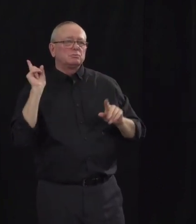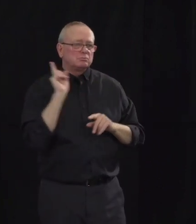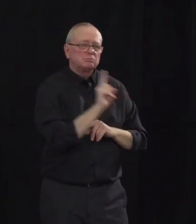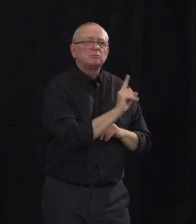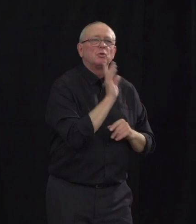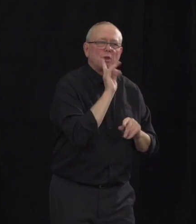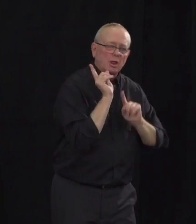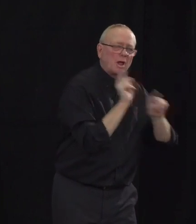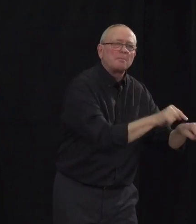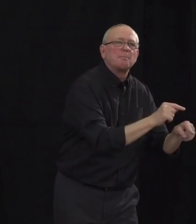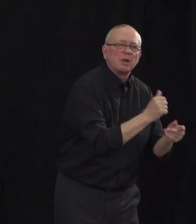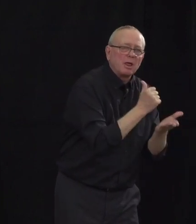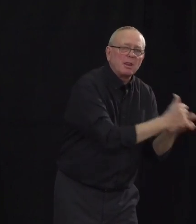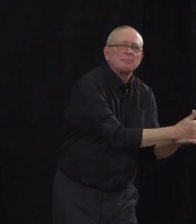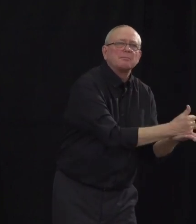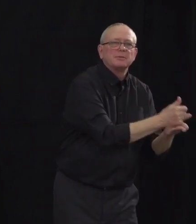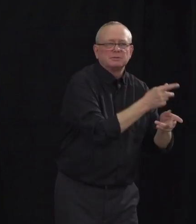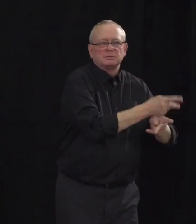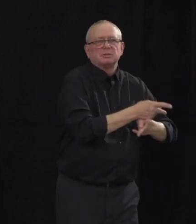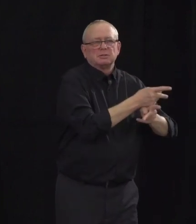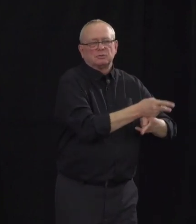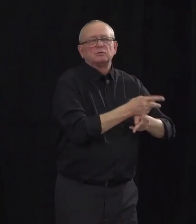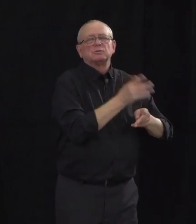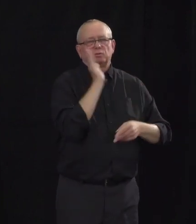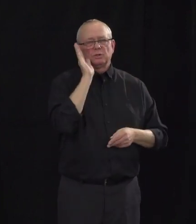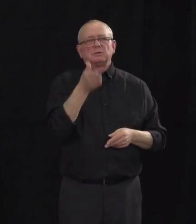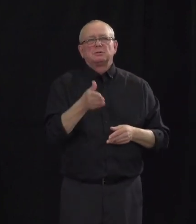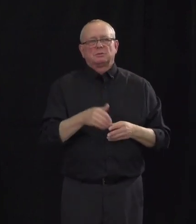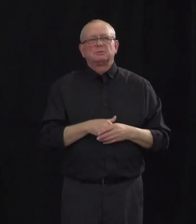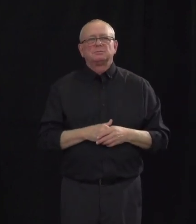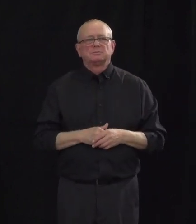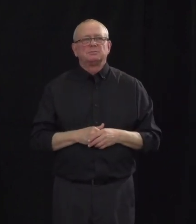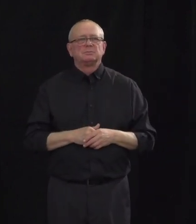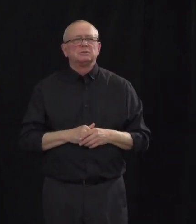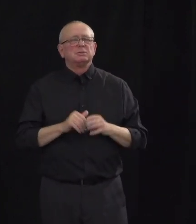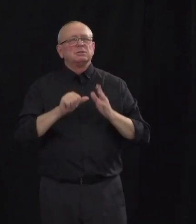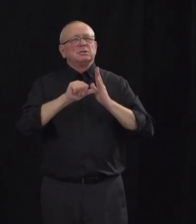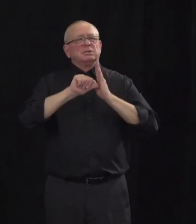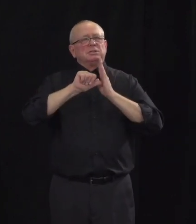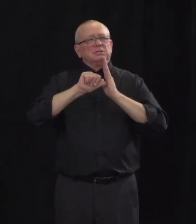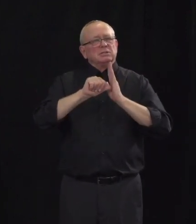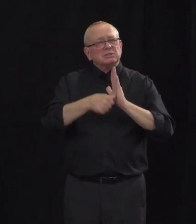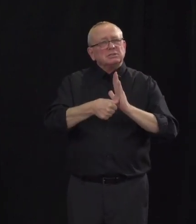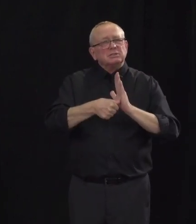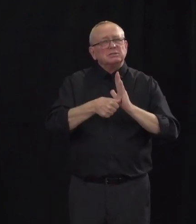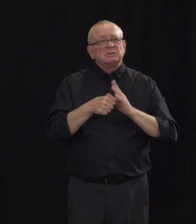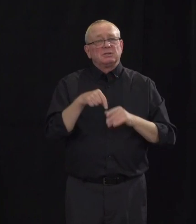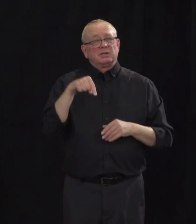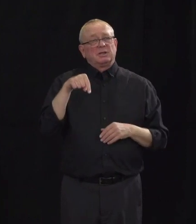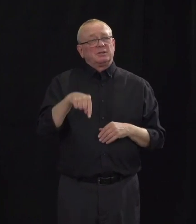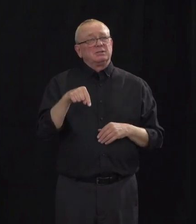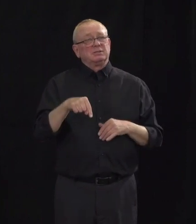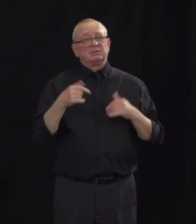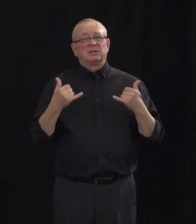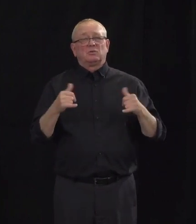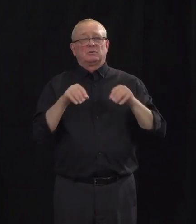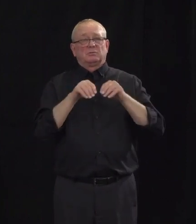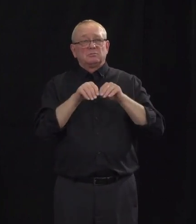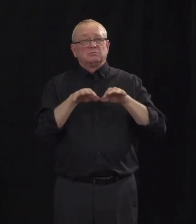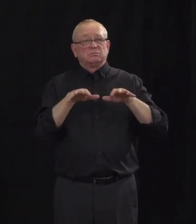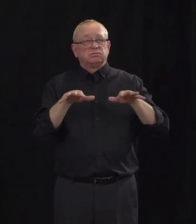is necessary for any reason. I want to stress overall that the future of this pandemic is in all of our